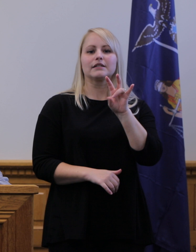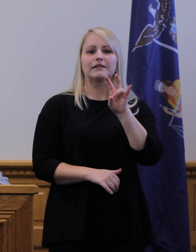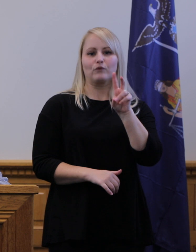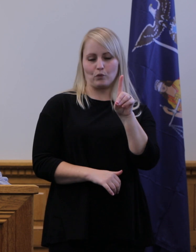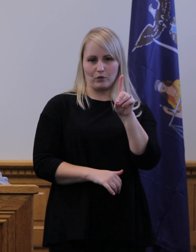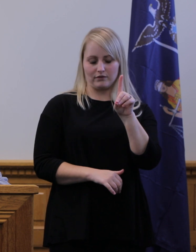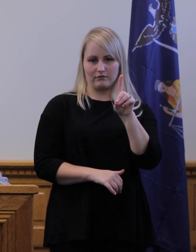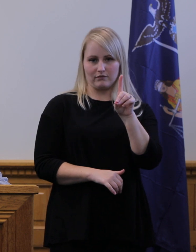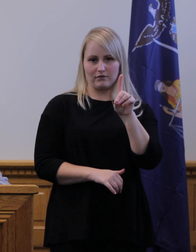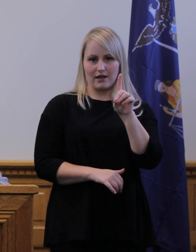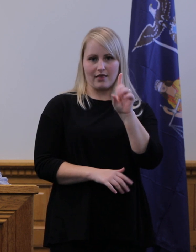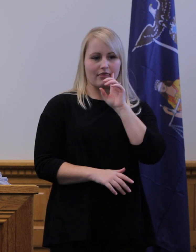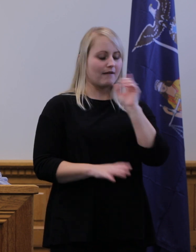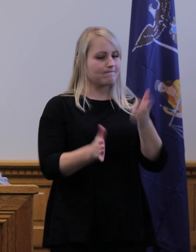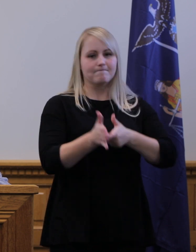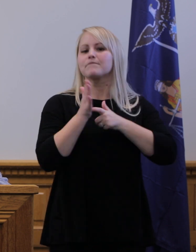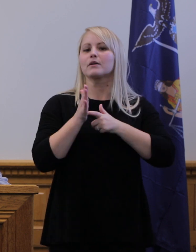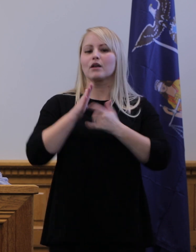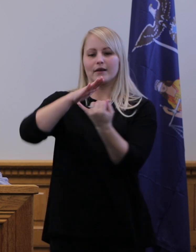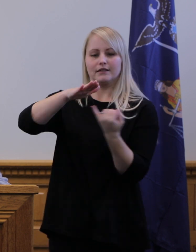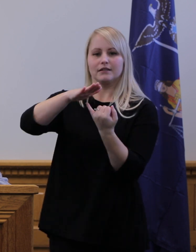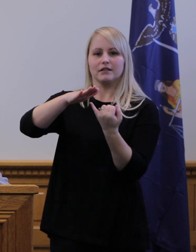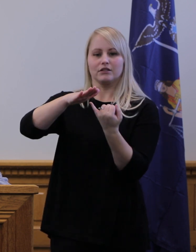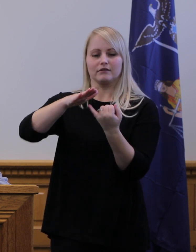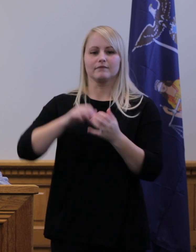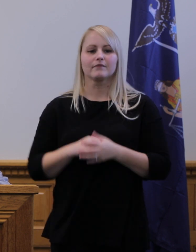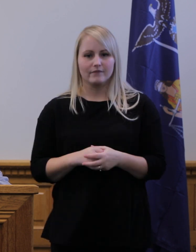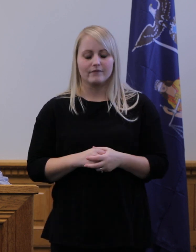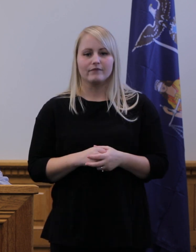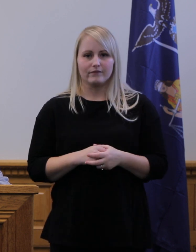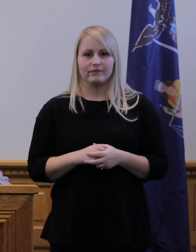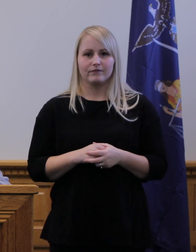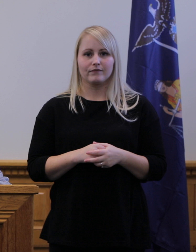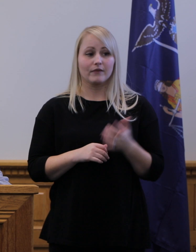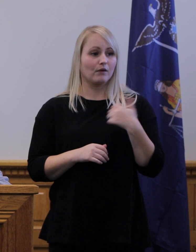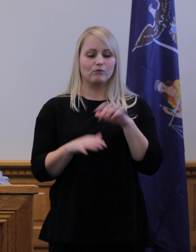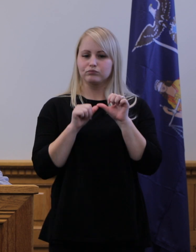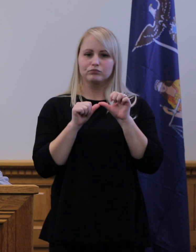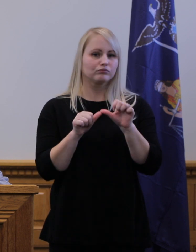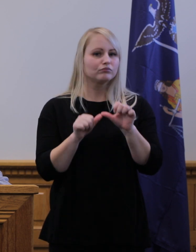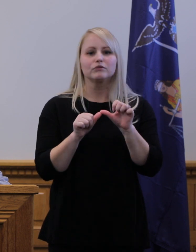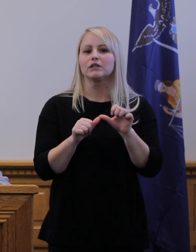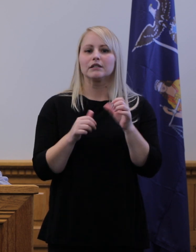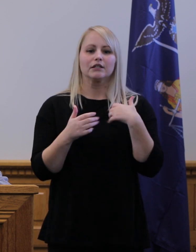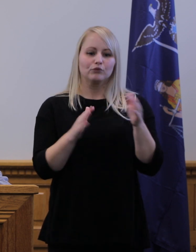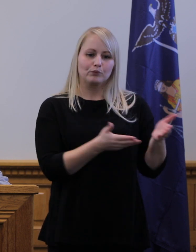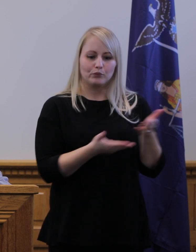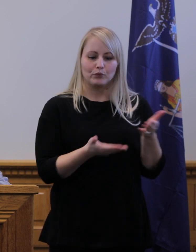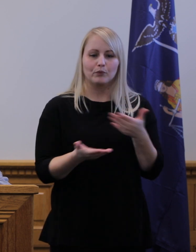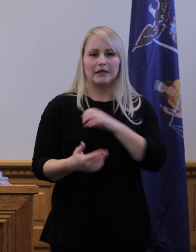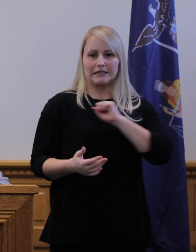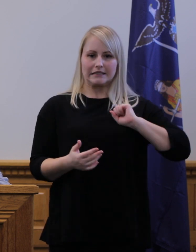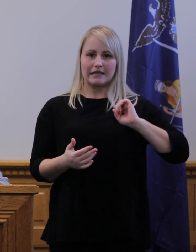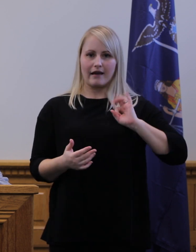371 on mandatory isolation or quarantine. We continue to staff our COVID-19 hotline on